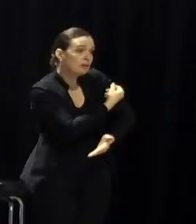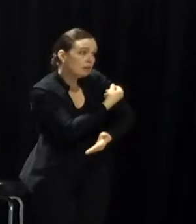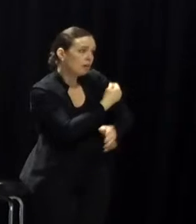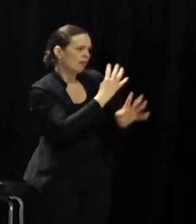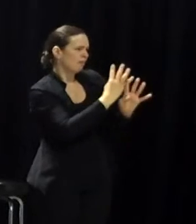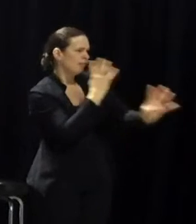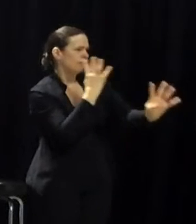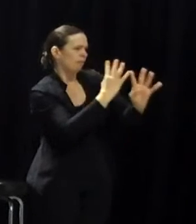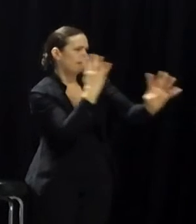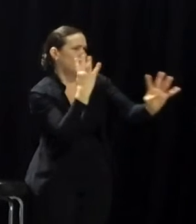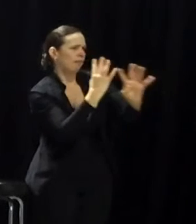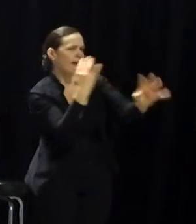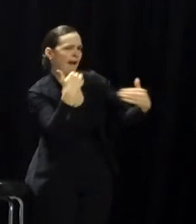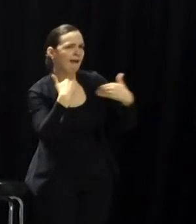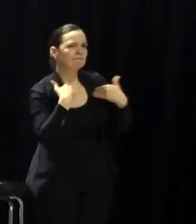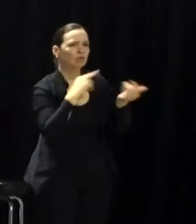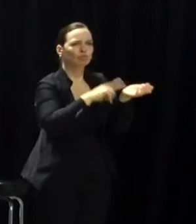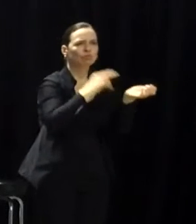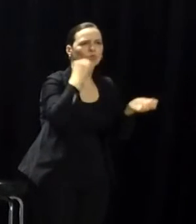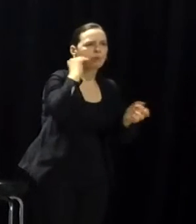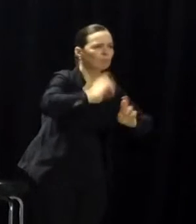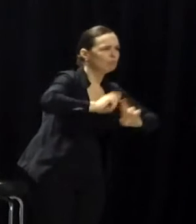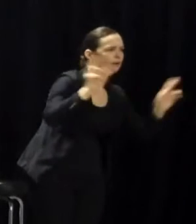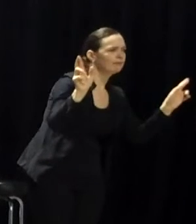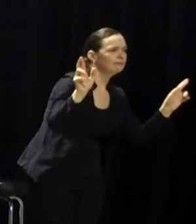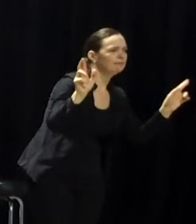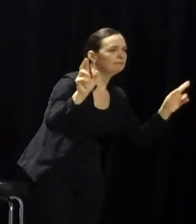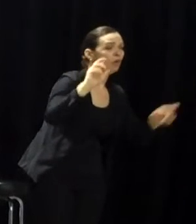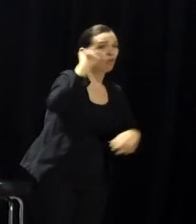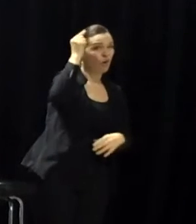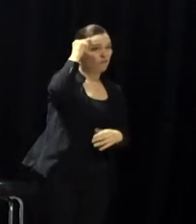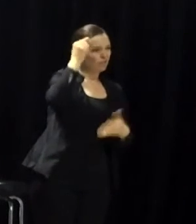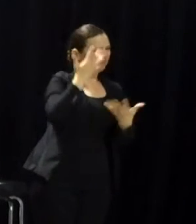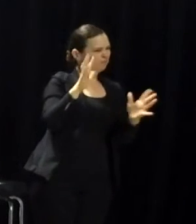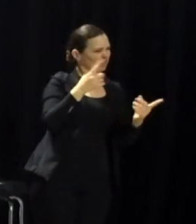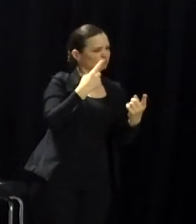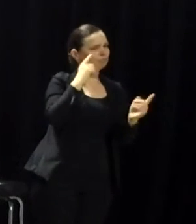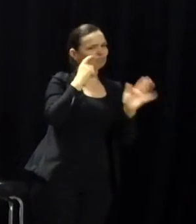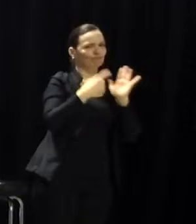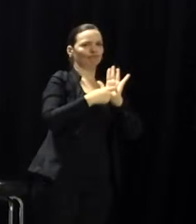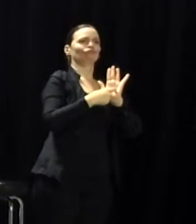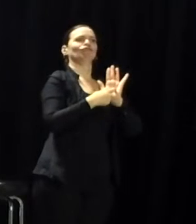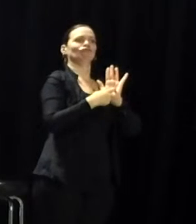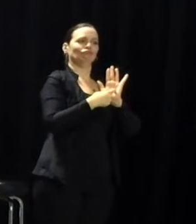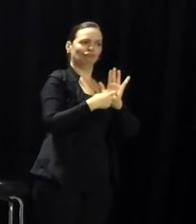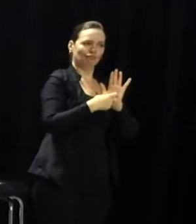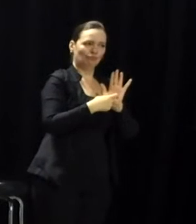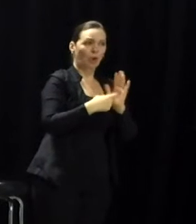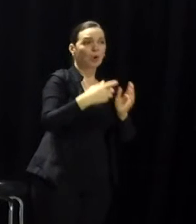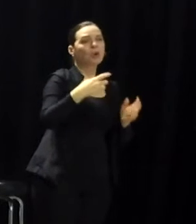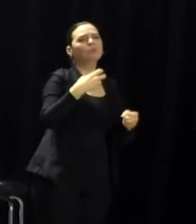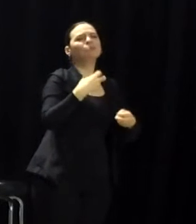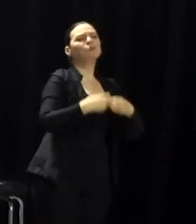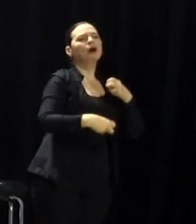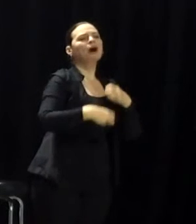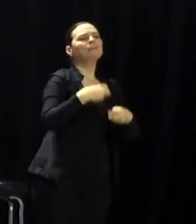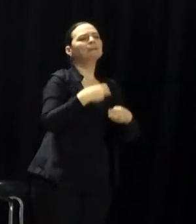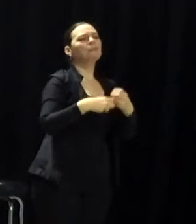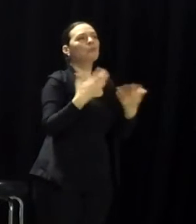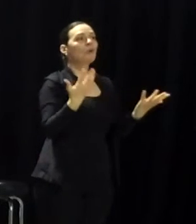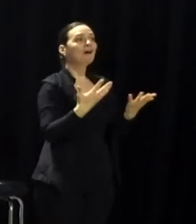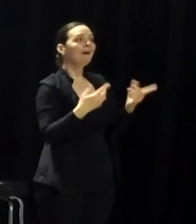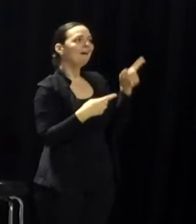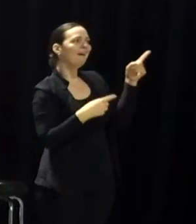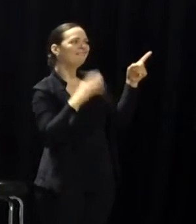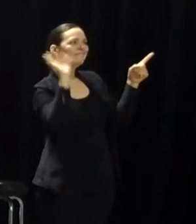it. The governor addressed this issue today. The federal program's not moving fast enough. We've offered the state of New York